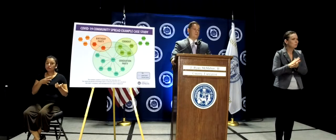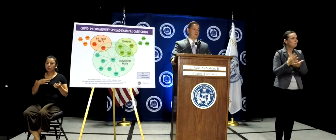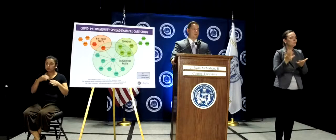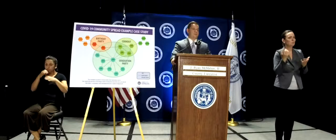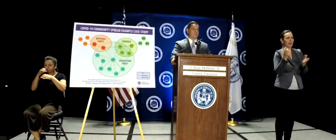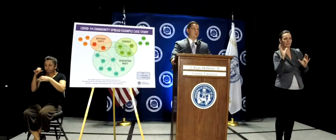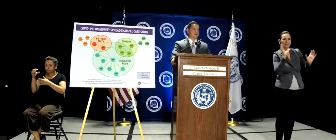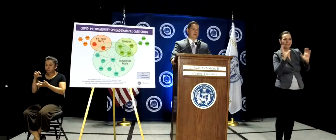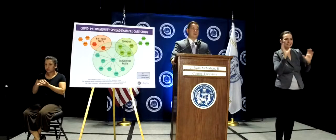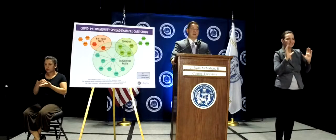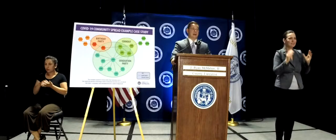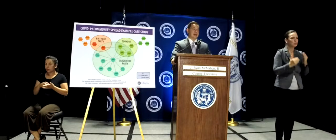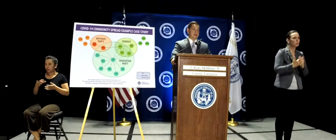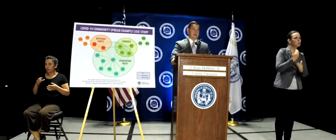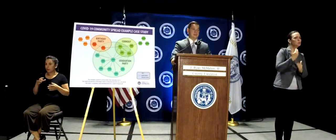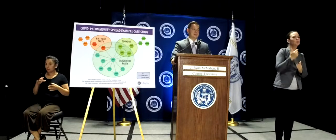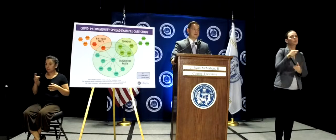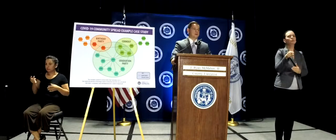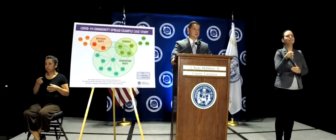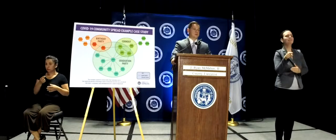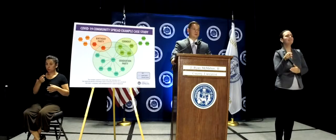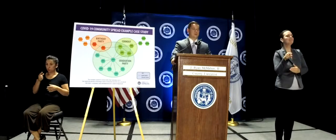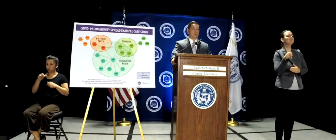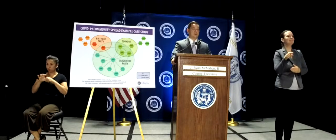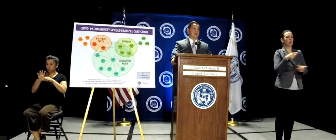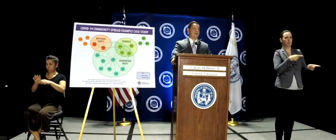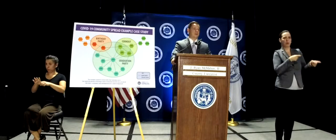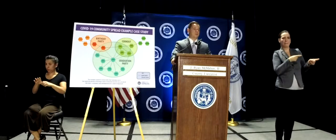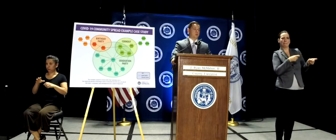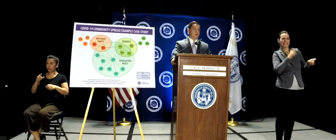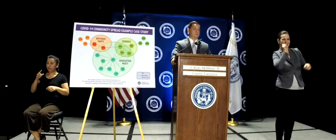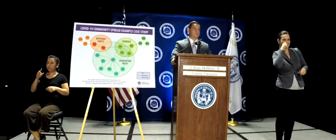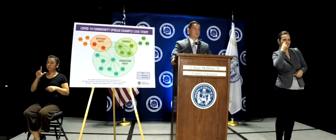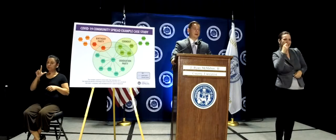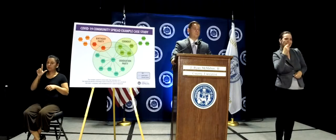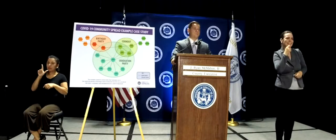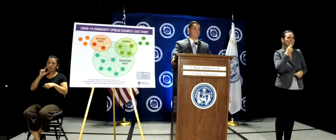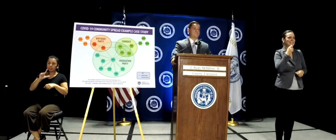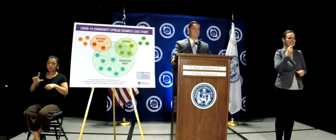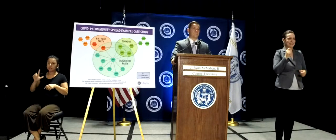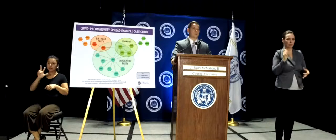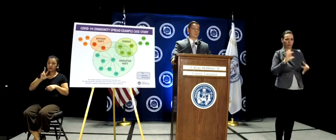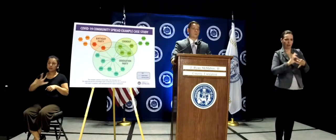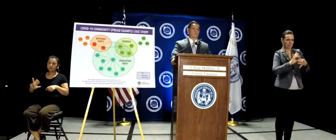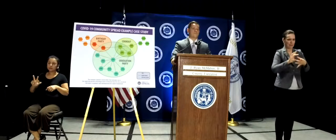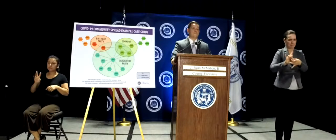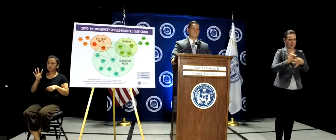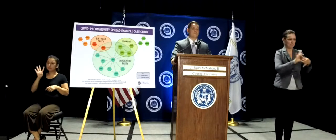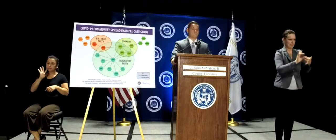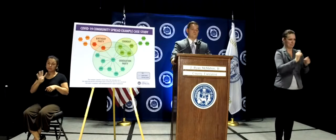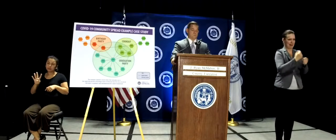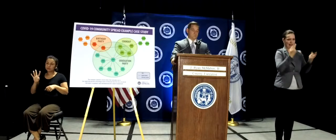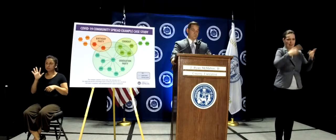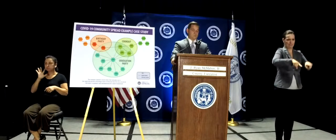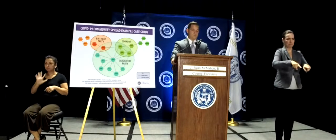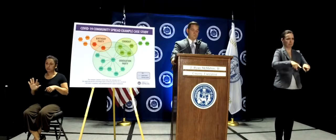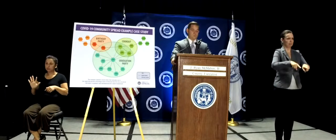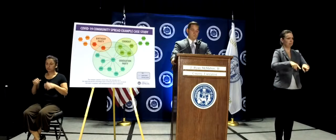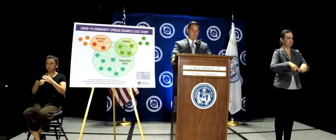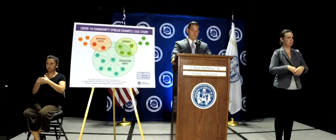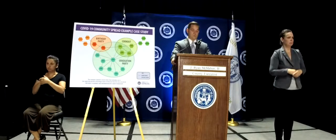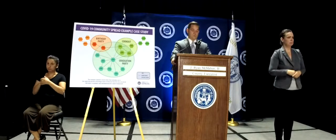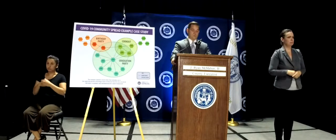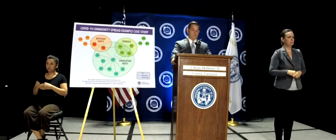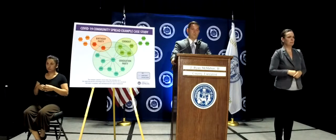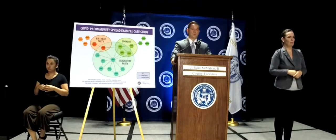from the 7, 8, 9 days to the 3 to 5 day period of time. You had abandoned Quest when they caused